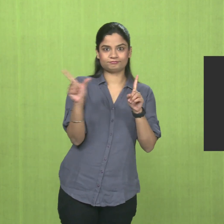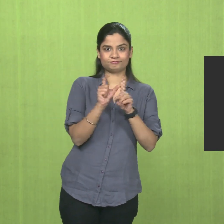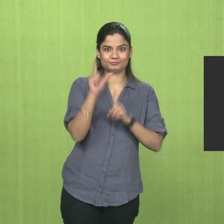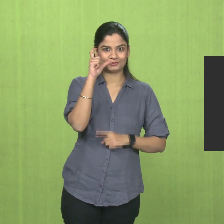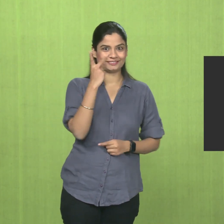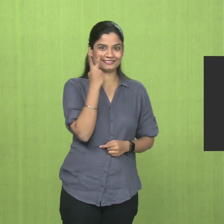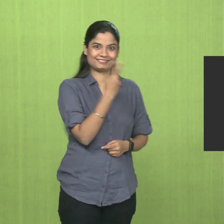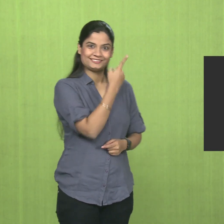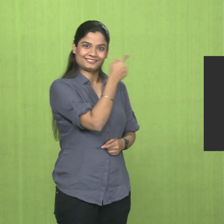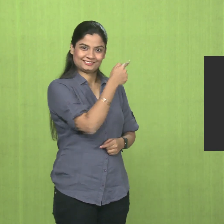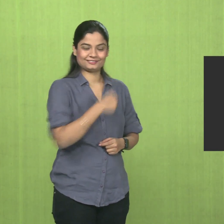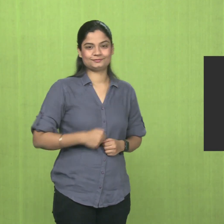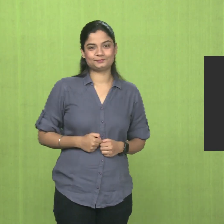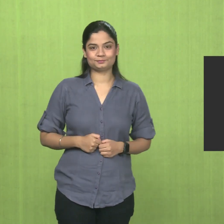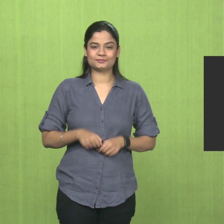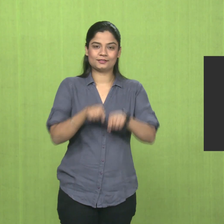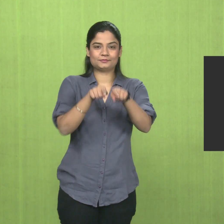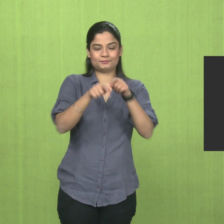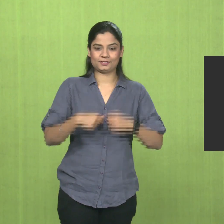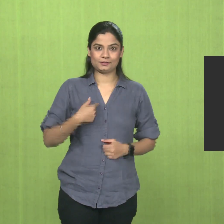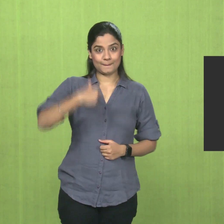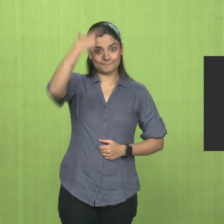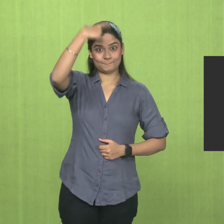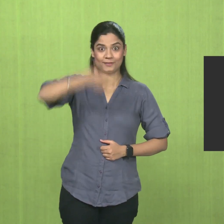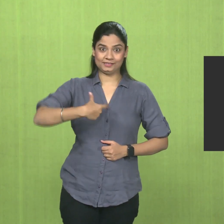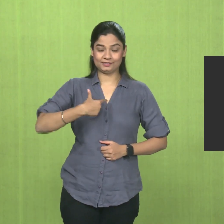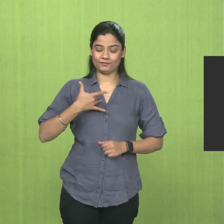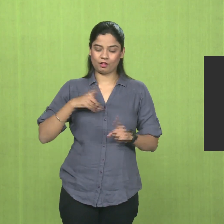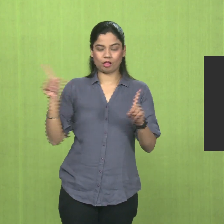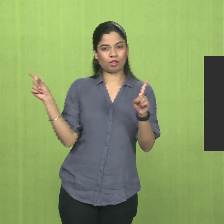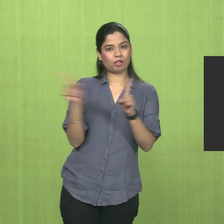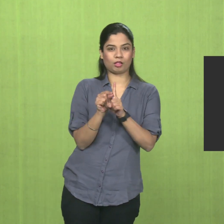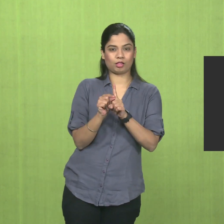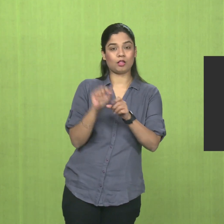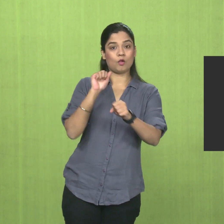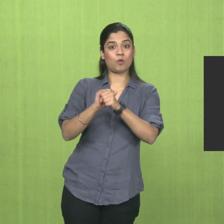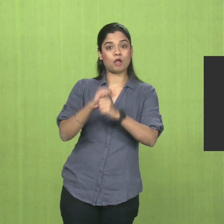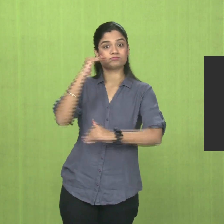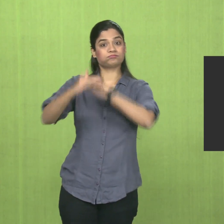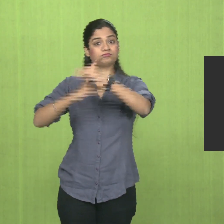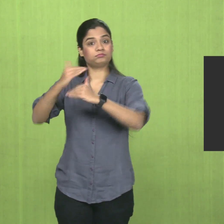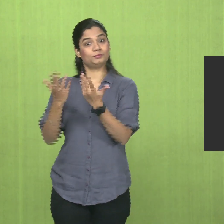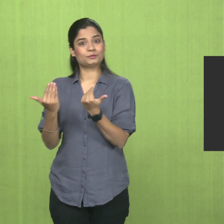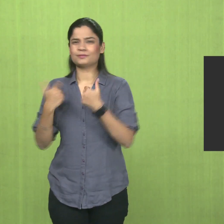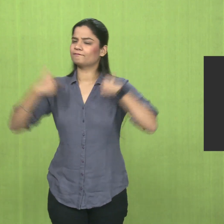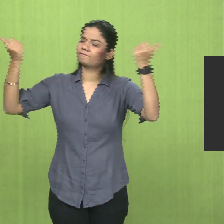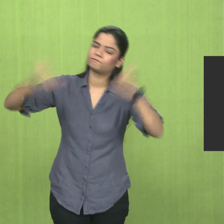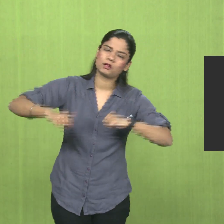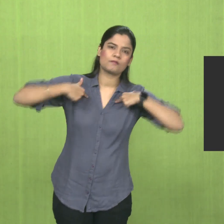Another thing is energy. As you can see in the picture, let me give you an example. If I am not energetic, can I work at